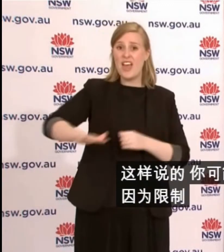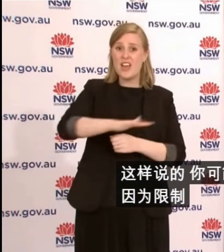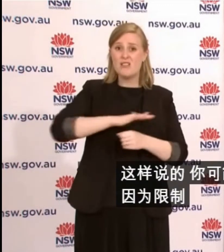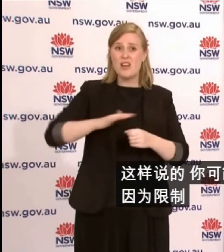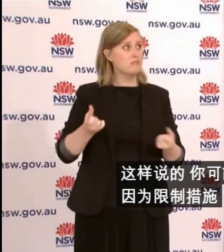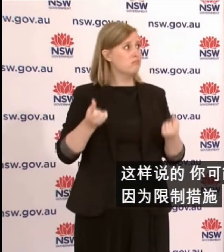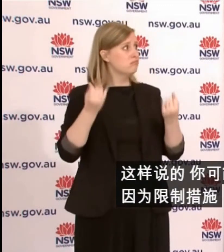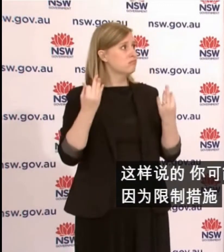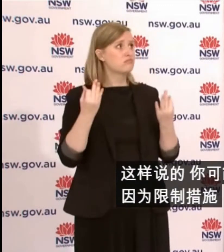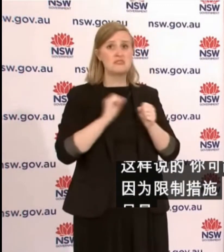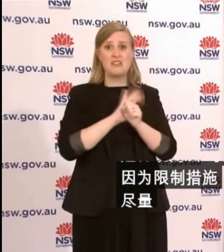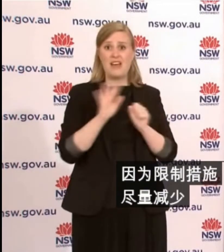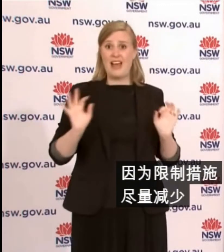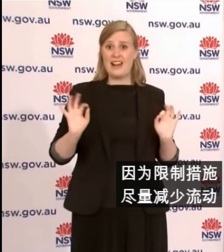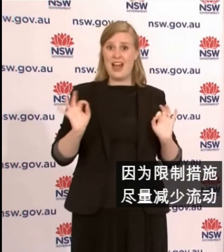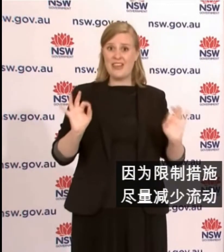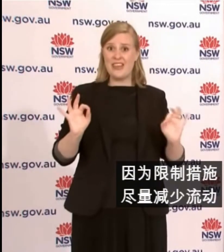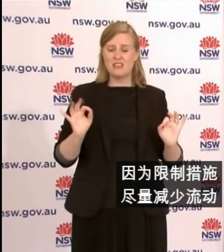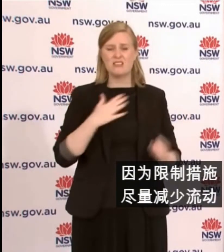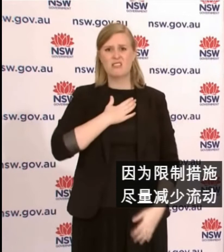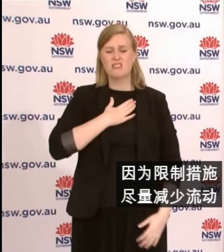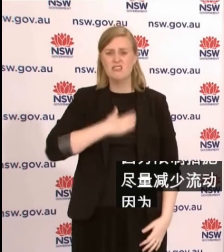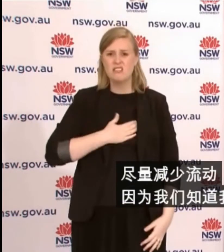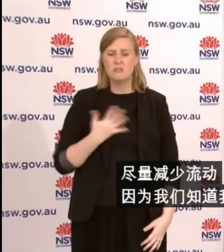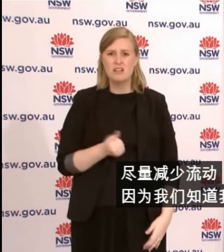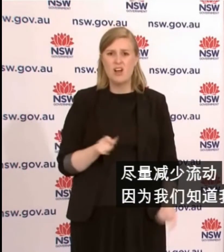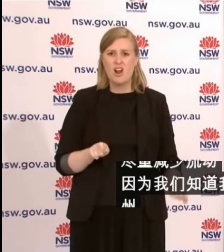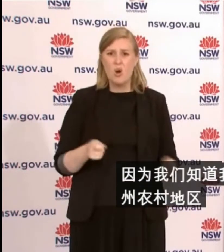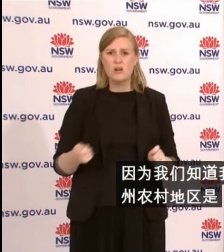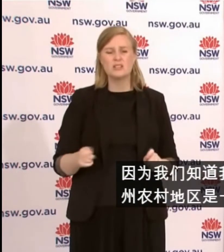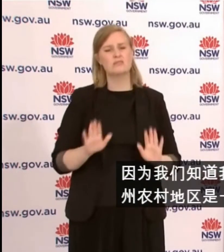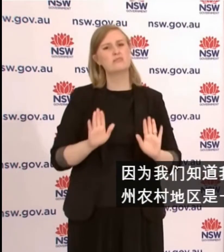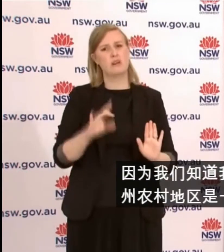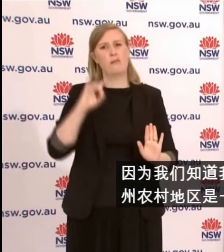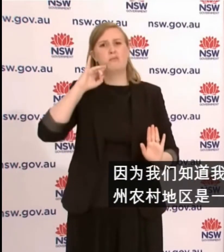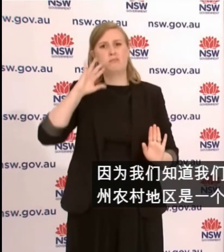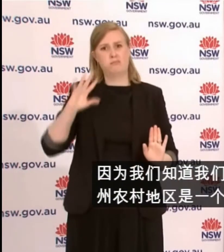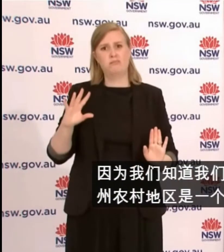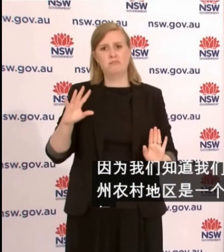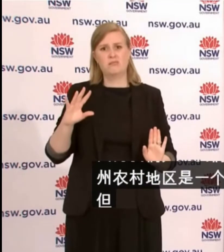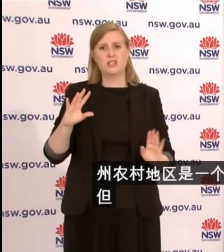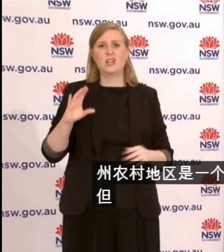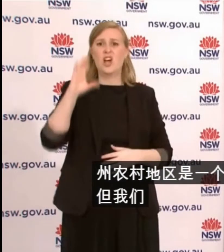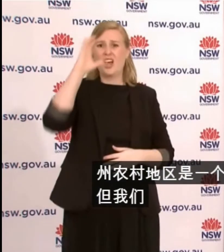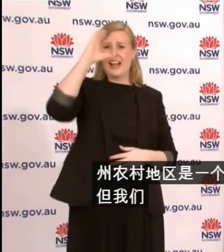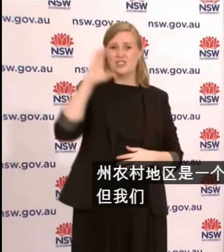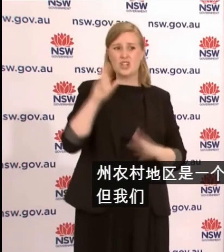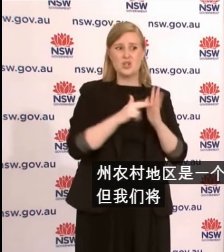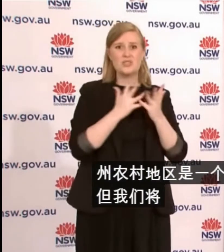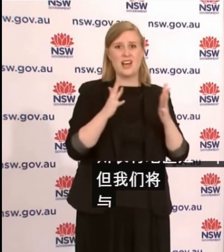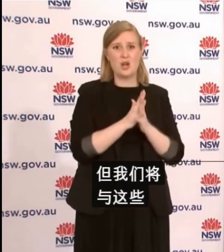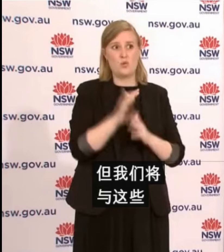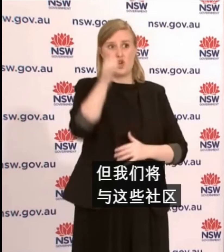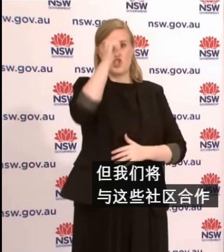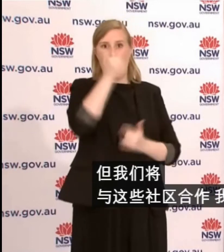the restrictions in place, minimising movement, because we know we're a very interconnected community in regional rural New South Wales. But we'll